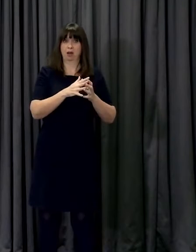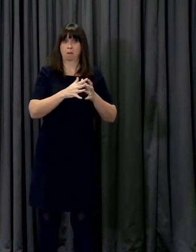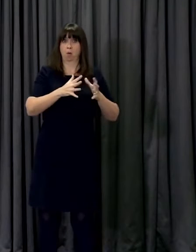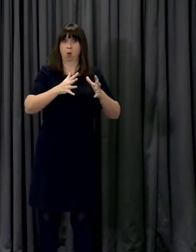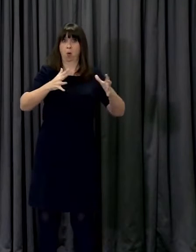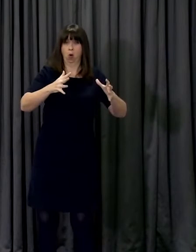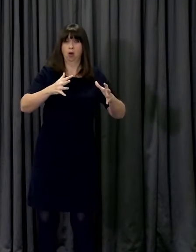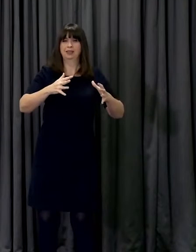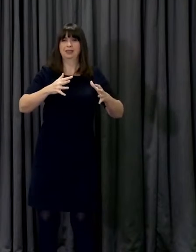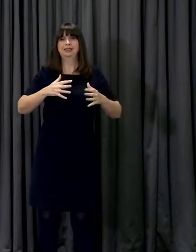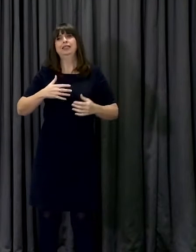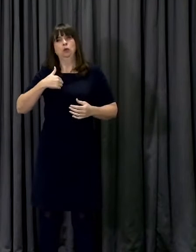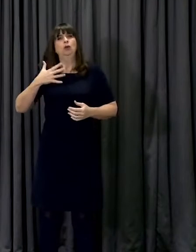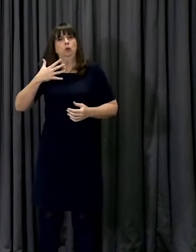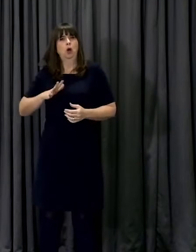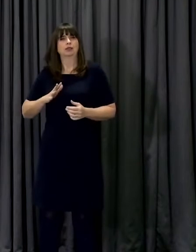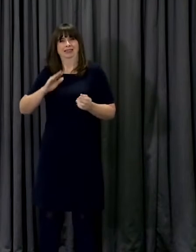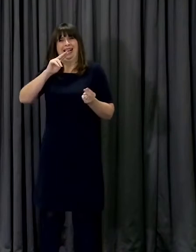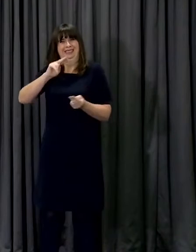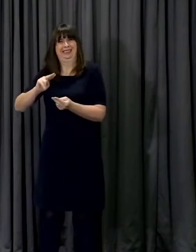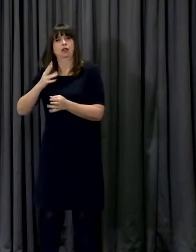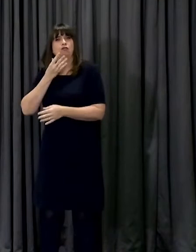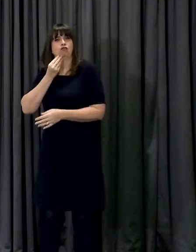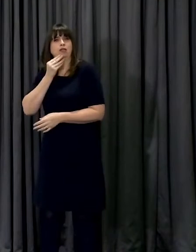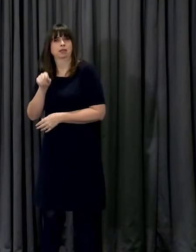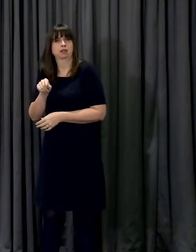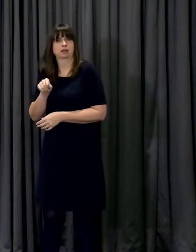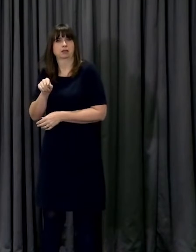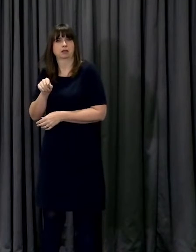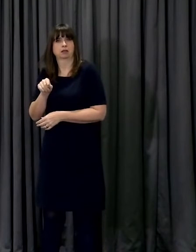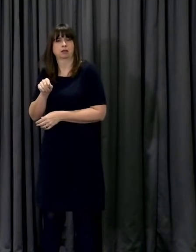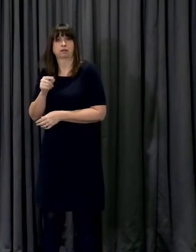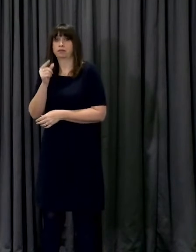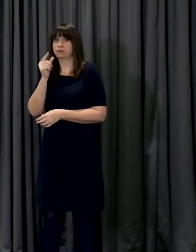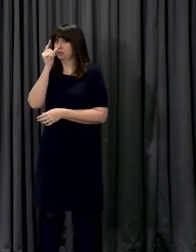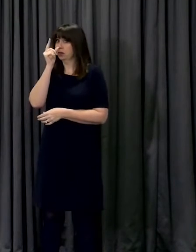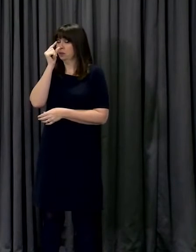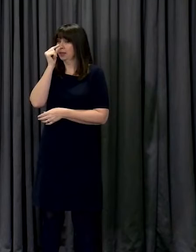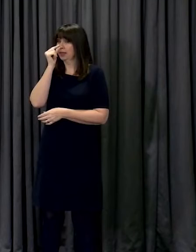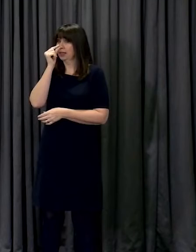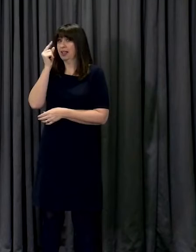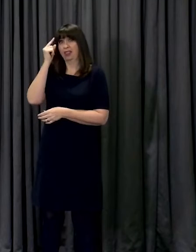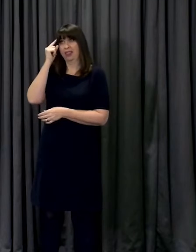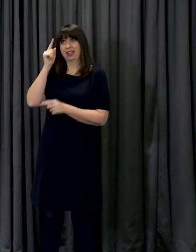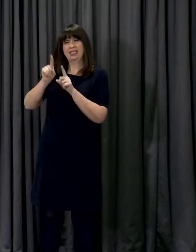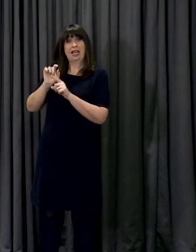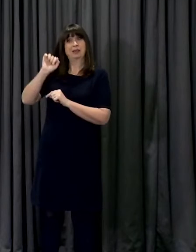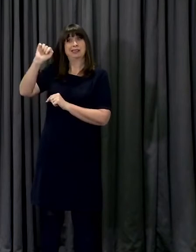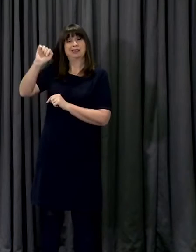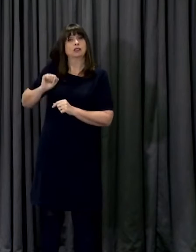the festive season, and that may mean that we'll look to potentially think about the measures that Scotland